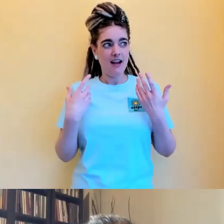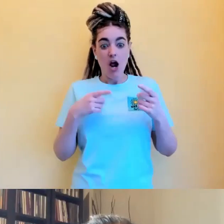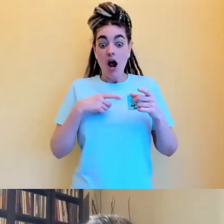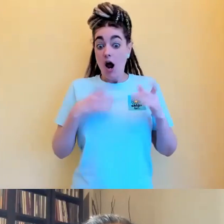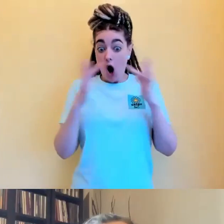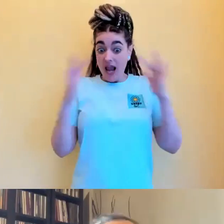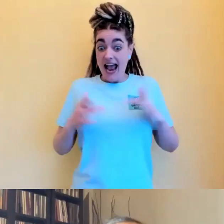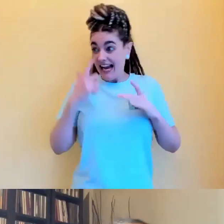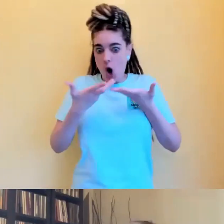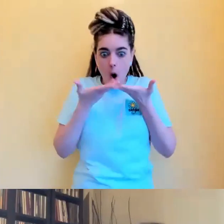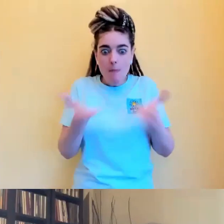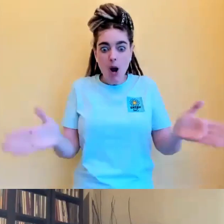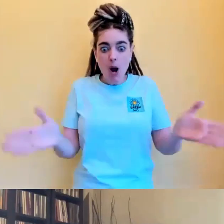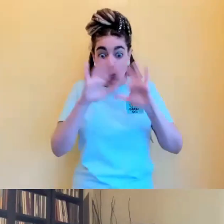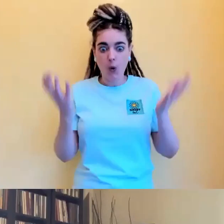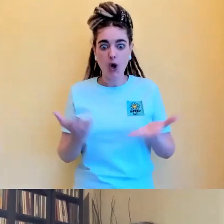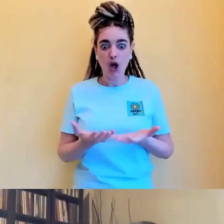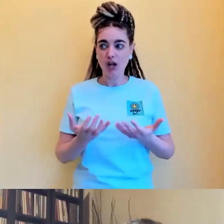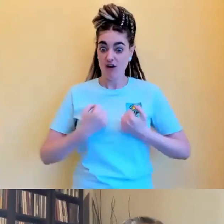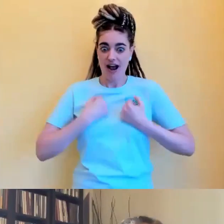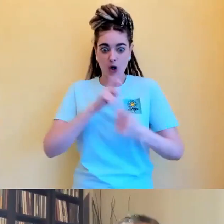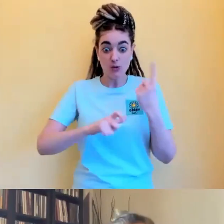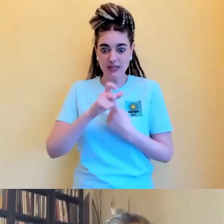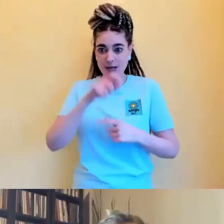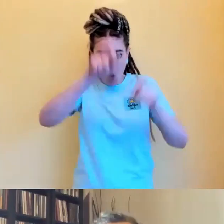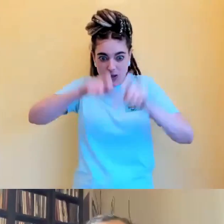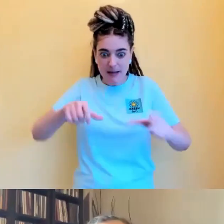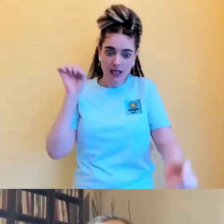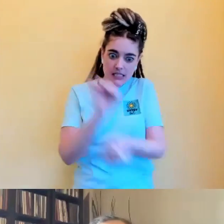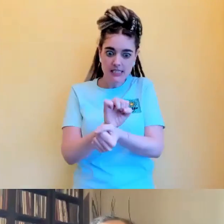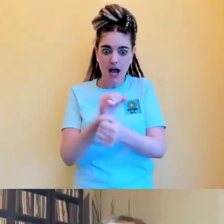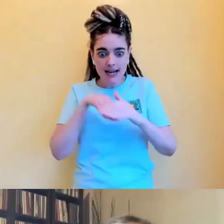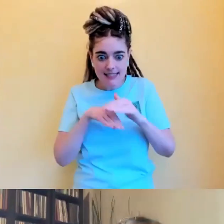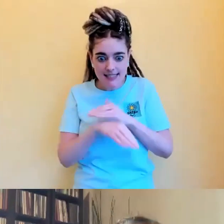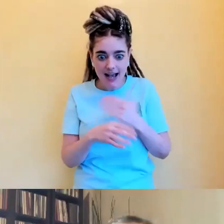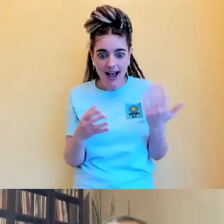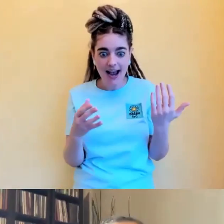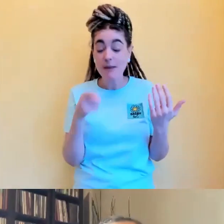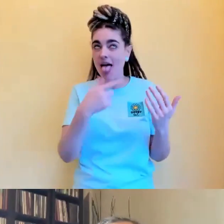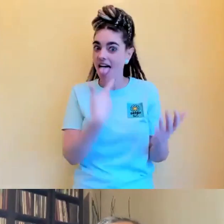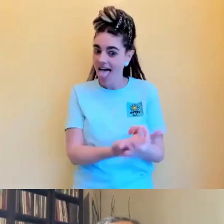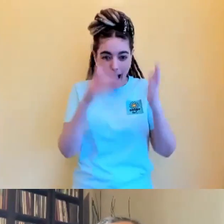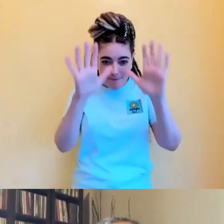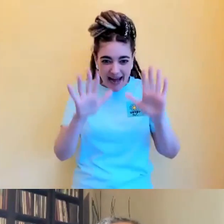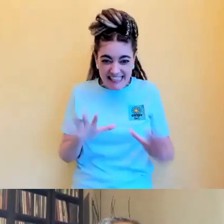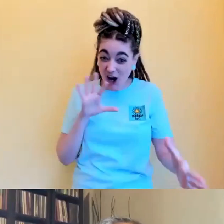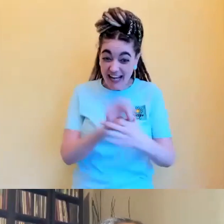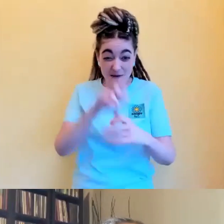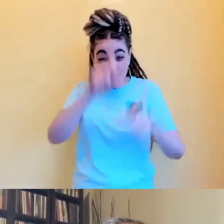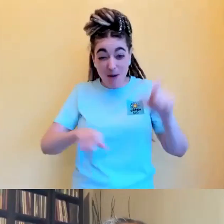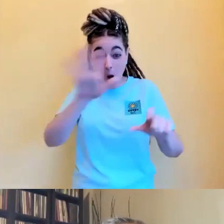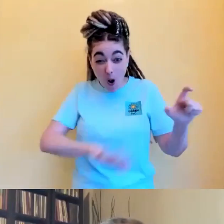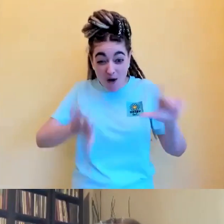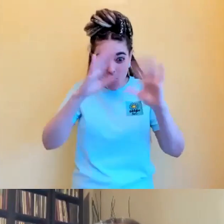our community that were stuck inside. Absolutely. So I mean, it's been incredible to be able to connect with people all over the world last year, and to realize how possible